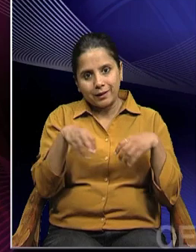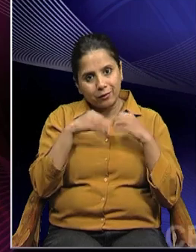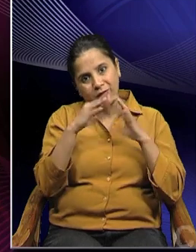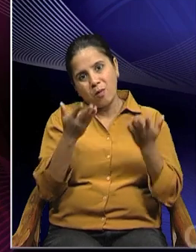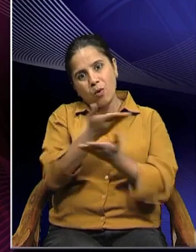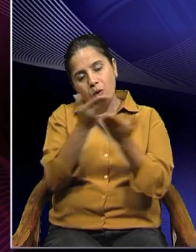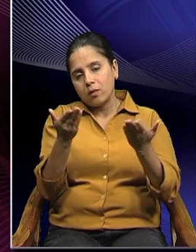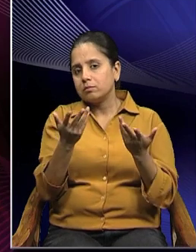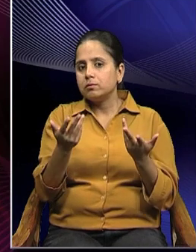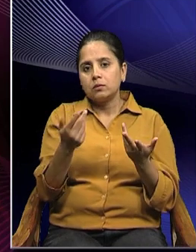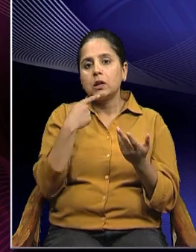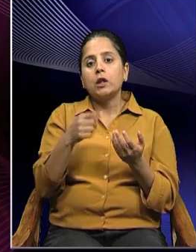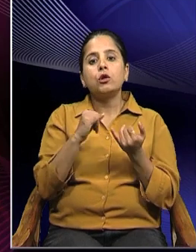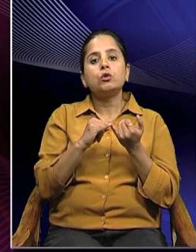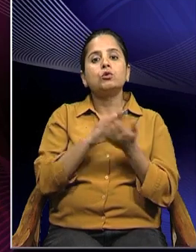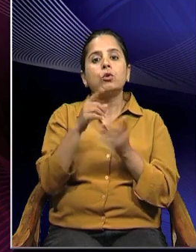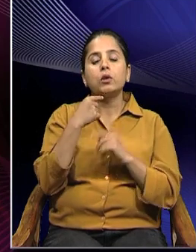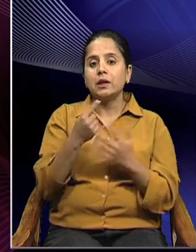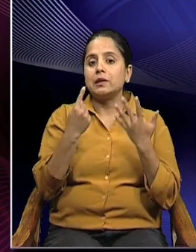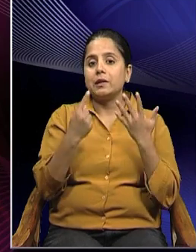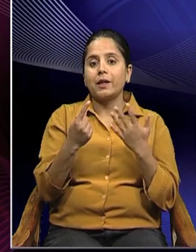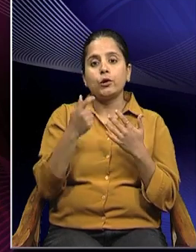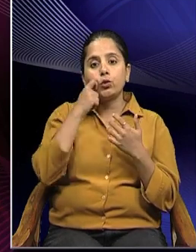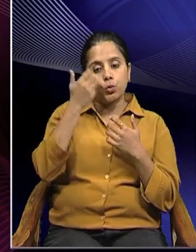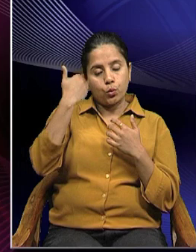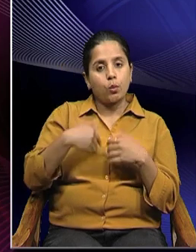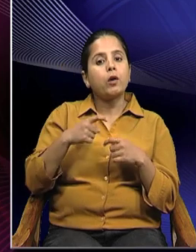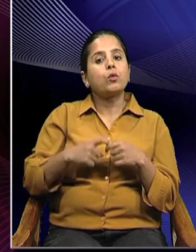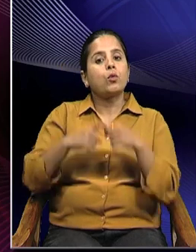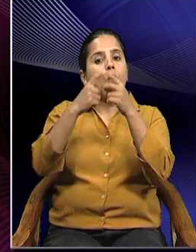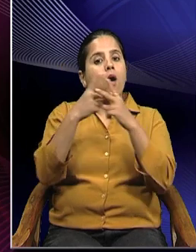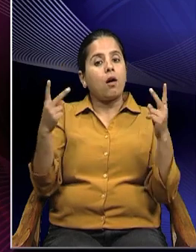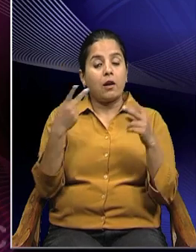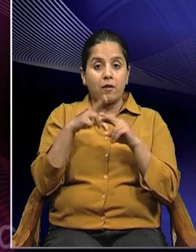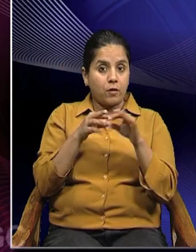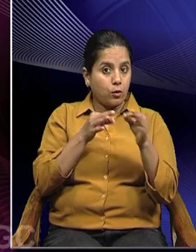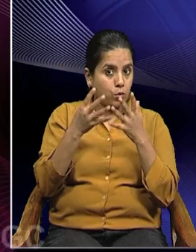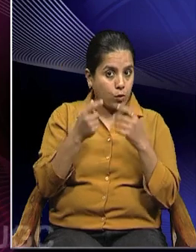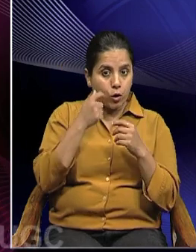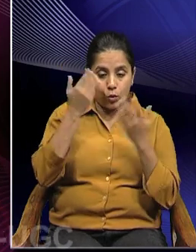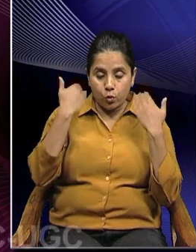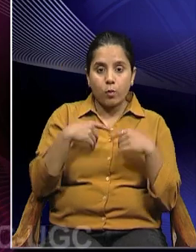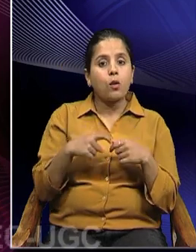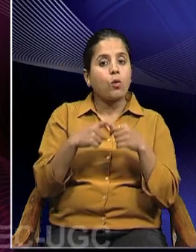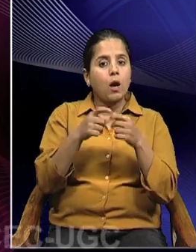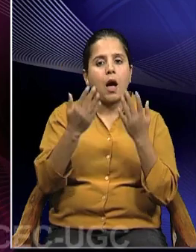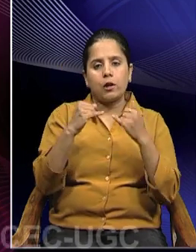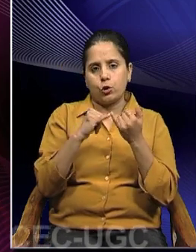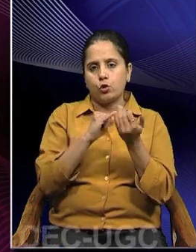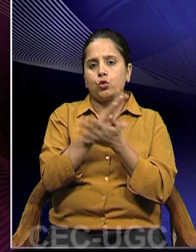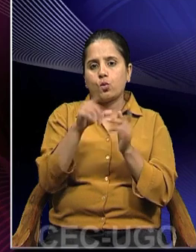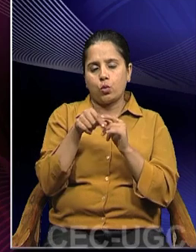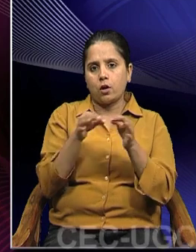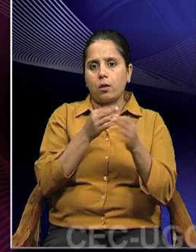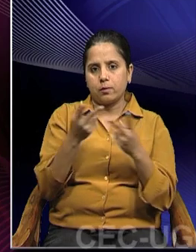And this shloka actually talks about 6 human qualities. If we have to explain 6 human qualities, another shloka I am going to